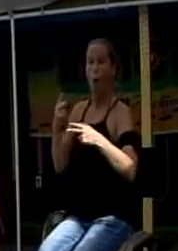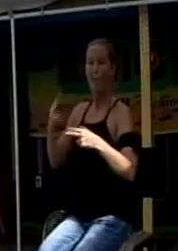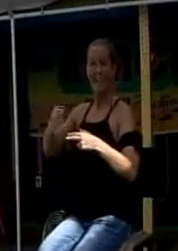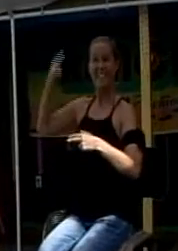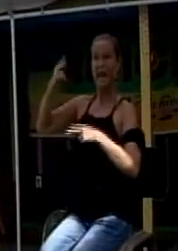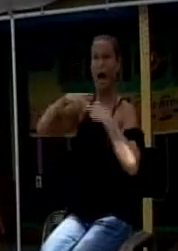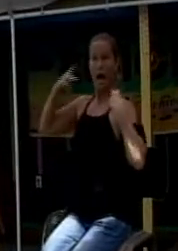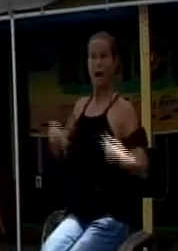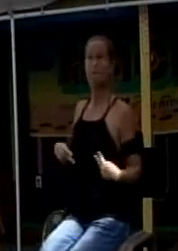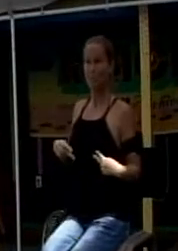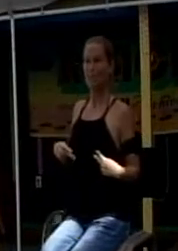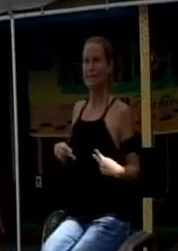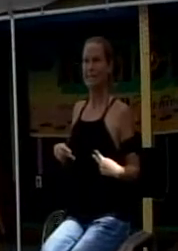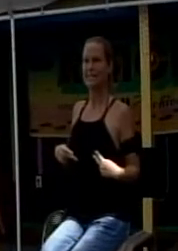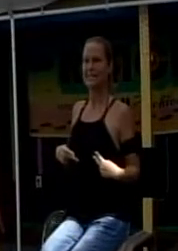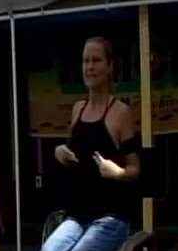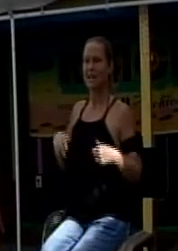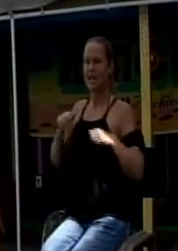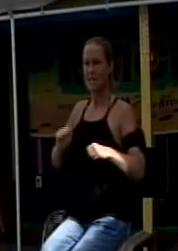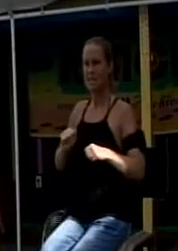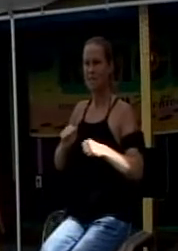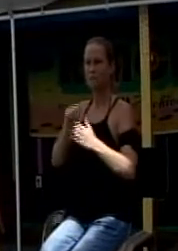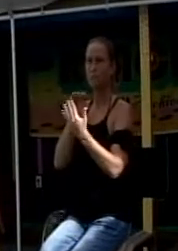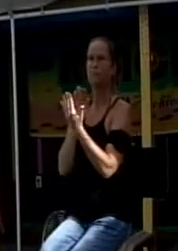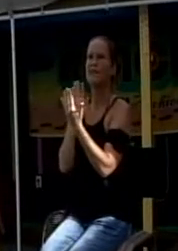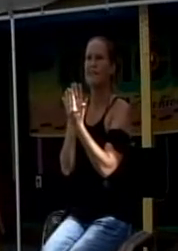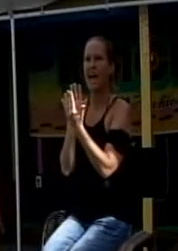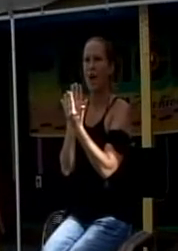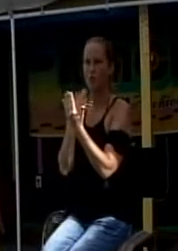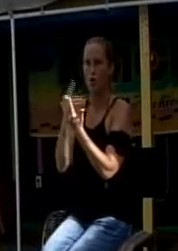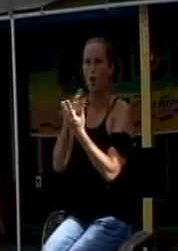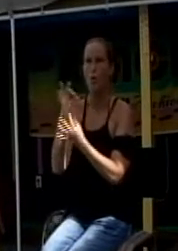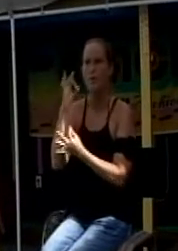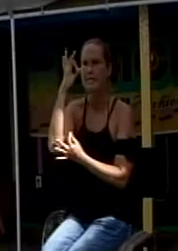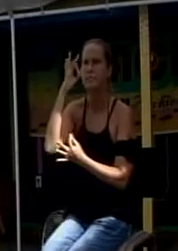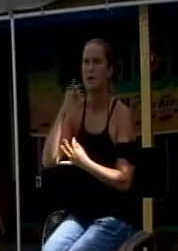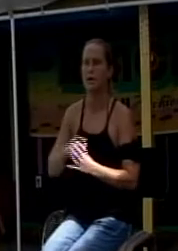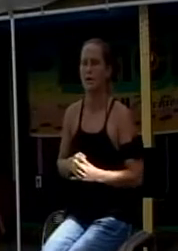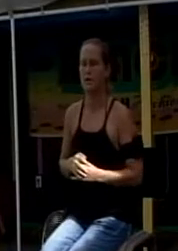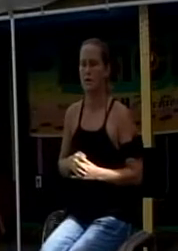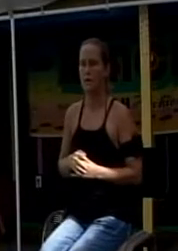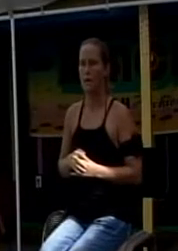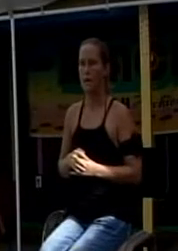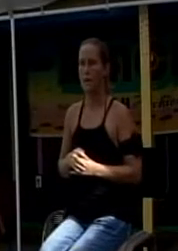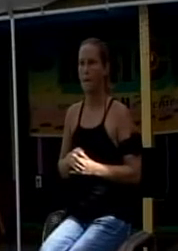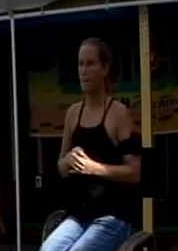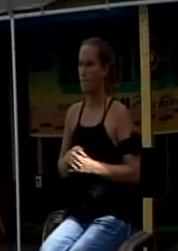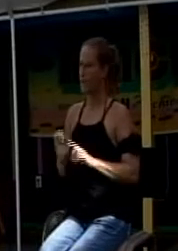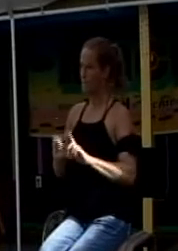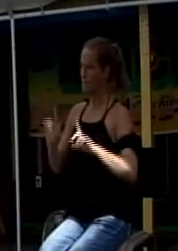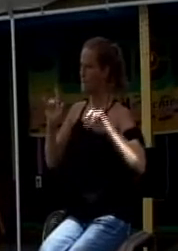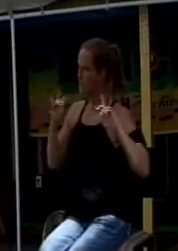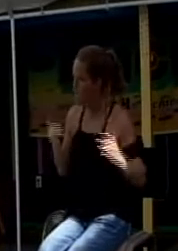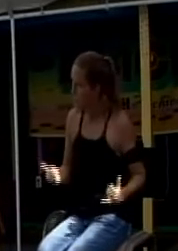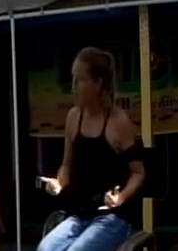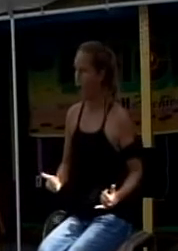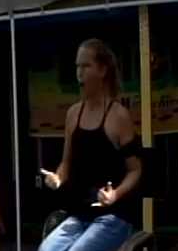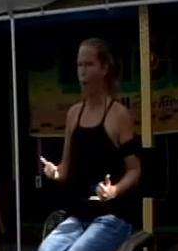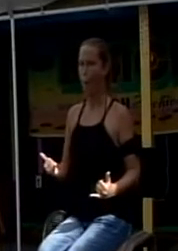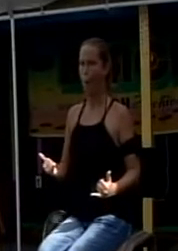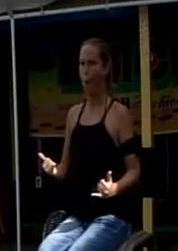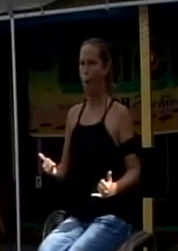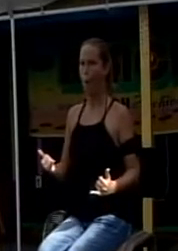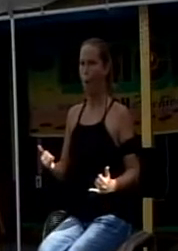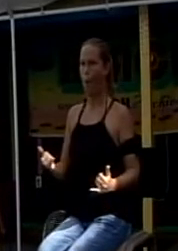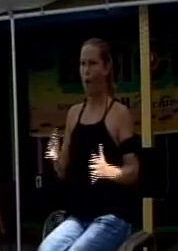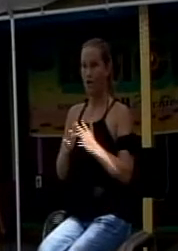a spirit happened to come and move a person. But that would seem to be very rare. Now Jesus comes